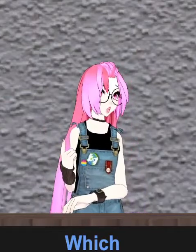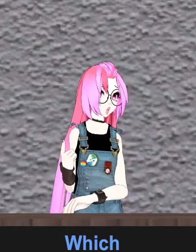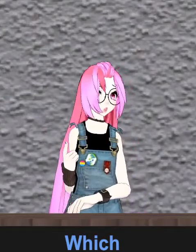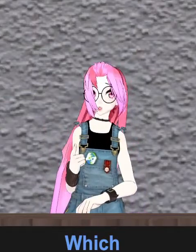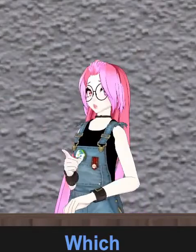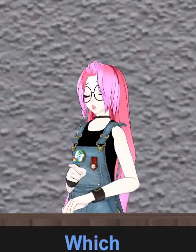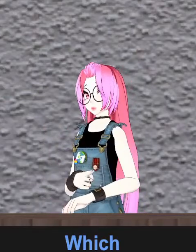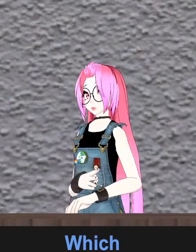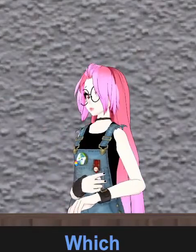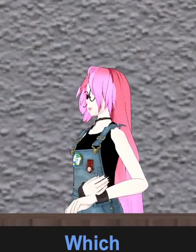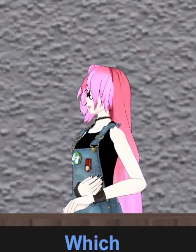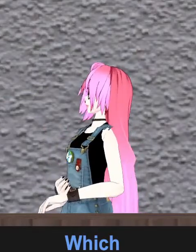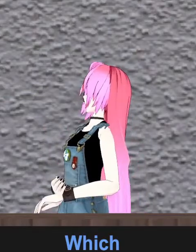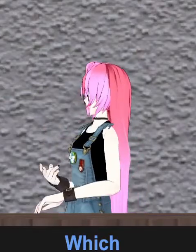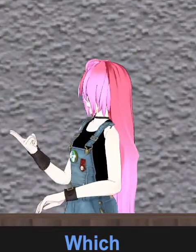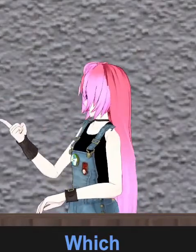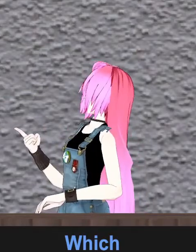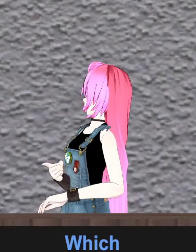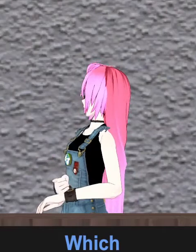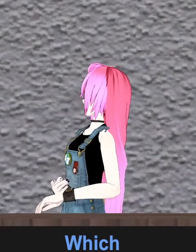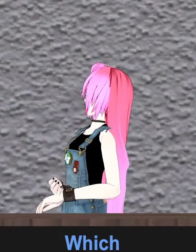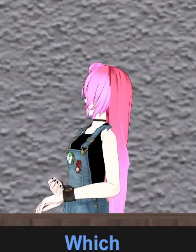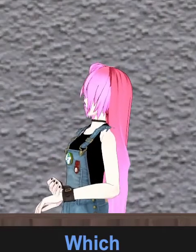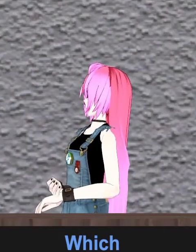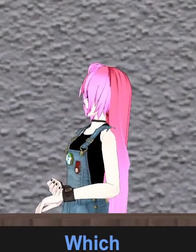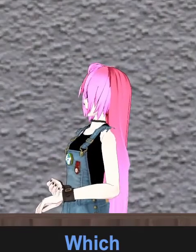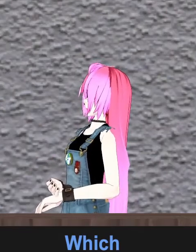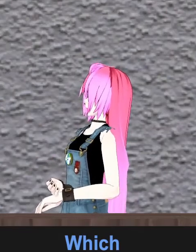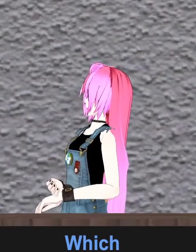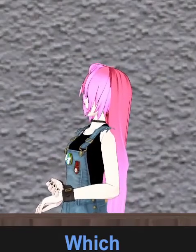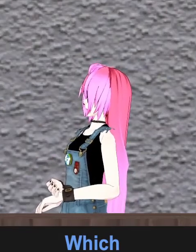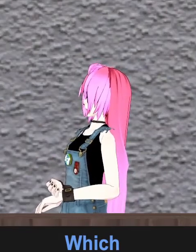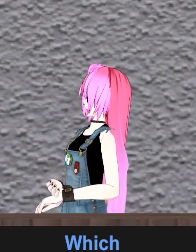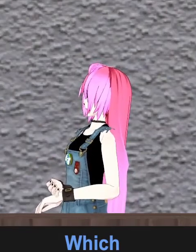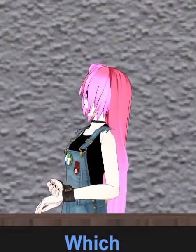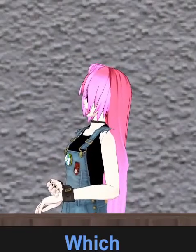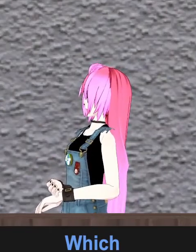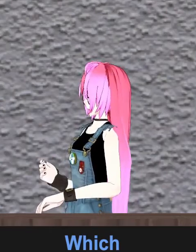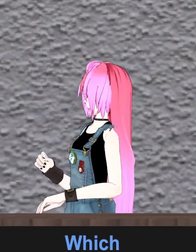No? I just want to. You mentioned, can deaf people drive? Can you elaborate on